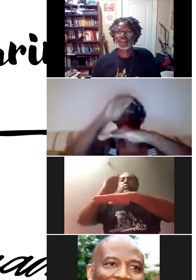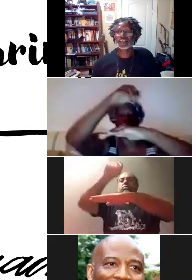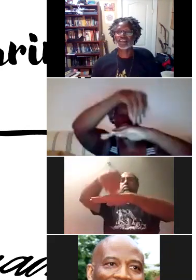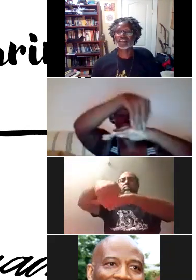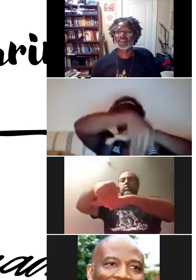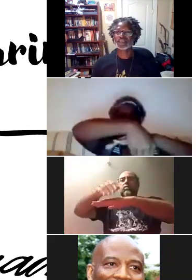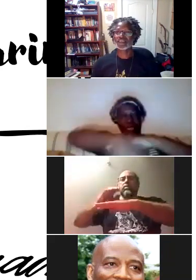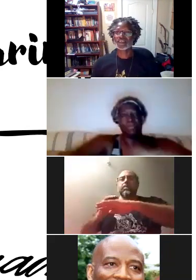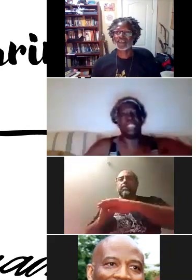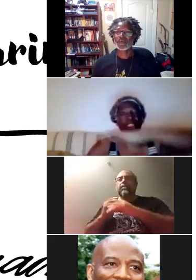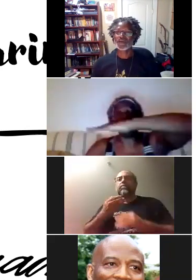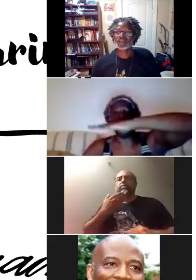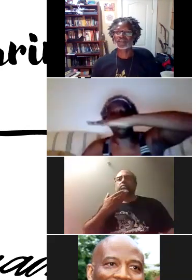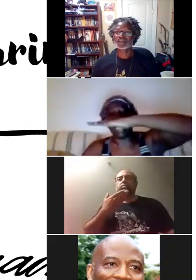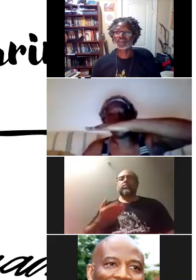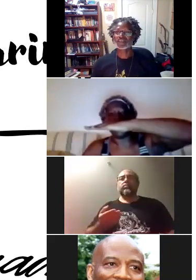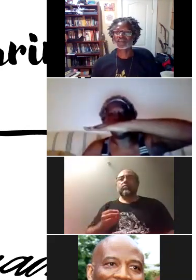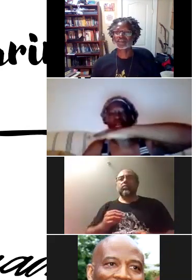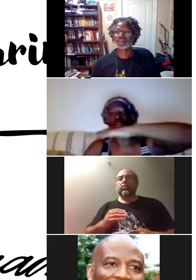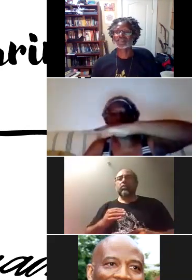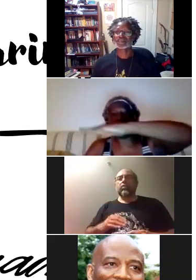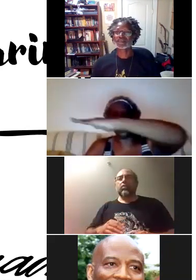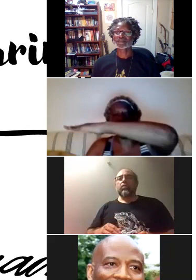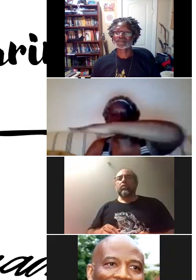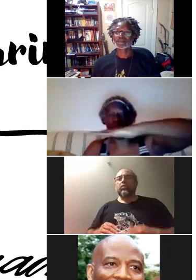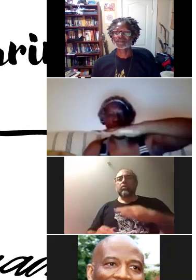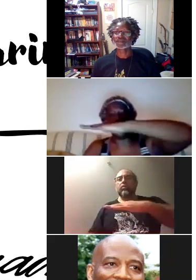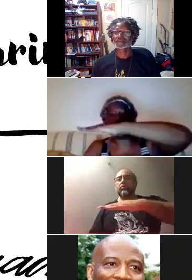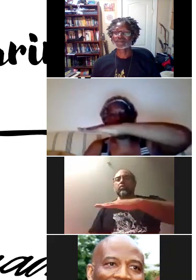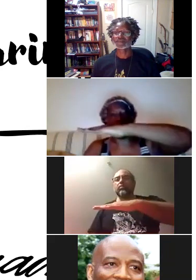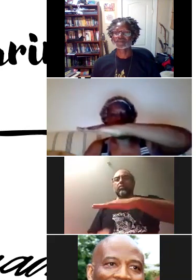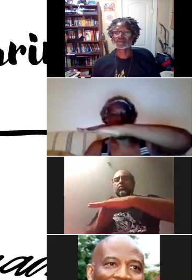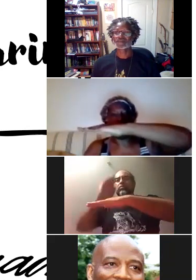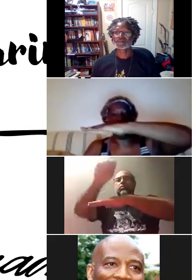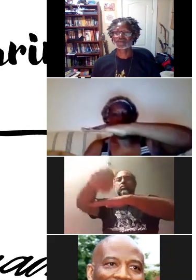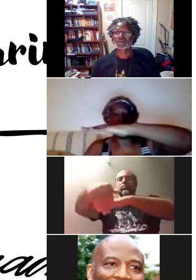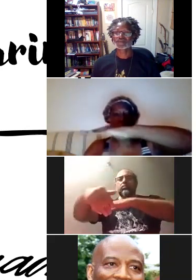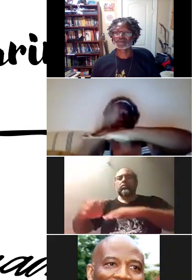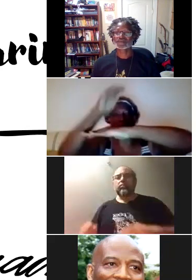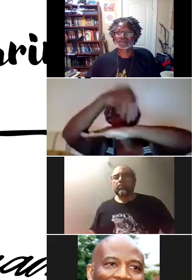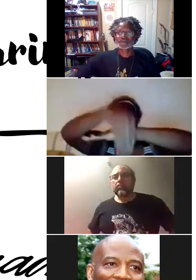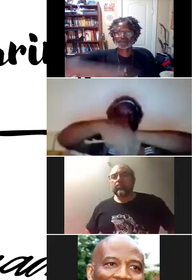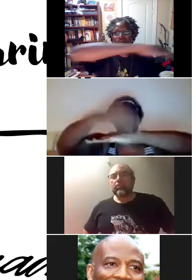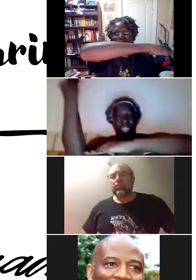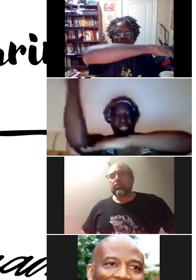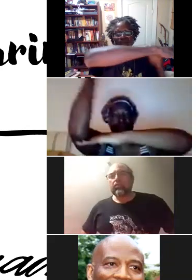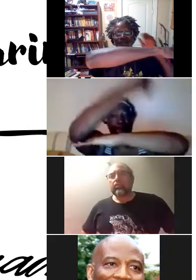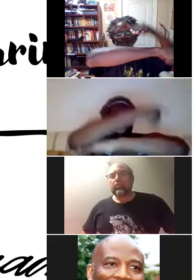And under good. the horizon. This is What the is horizon. So all of your like